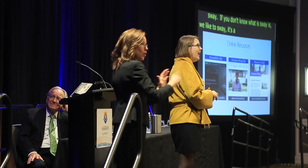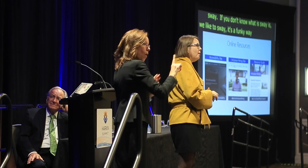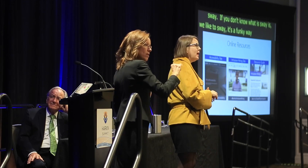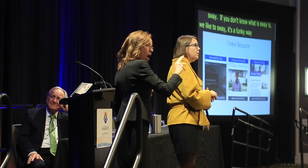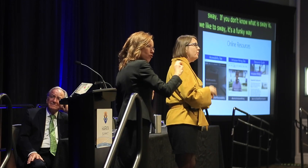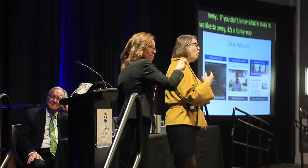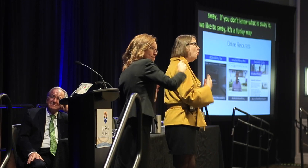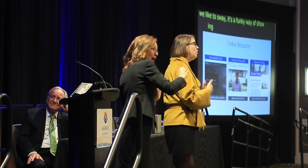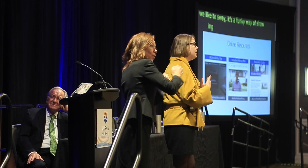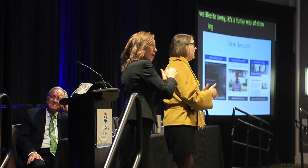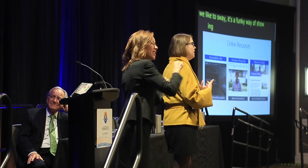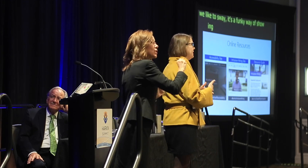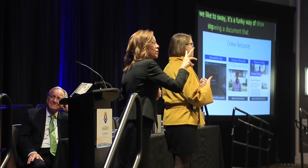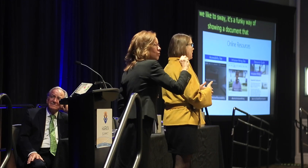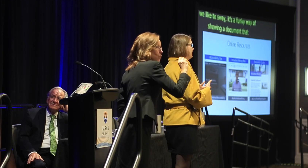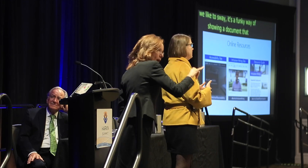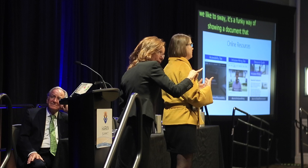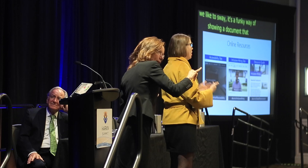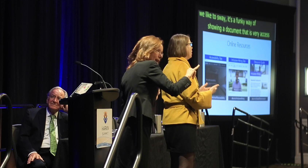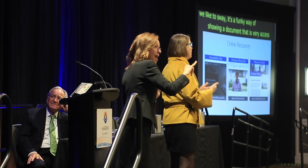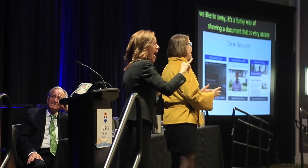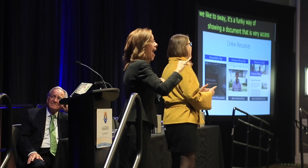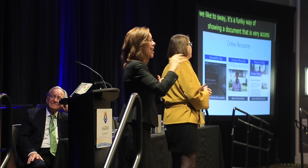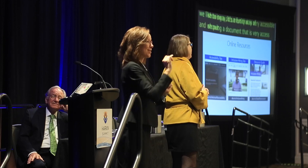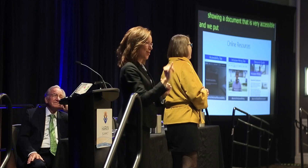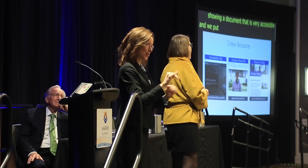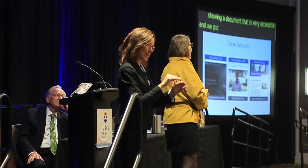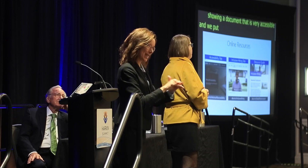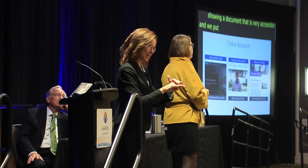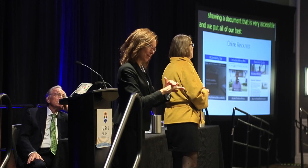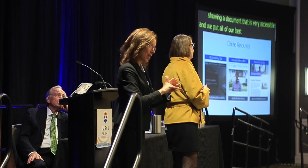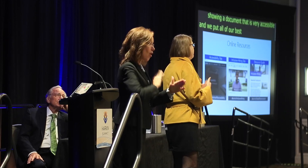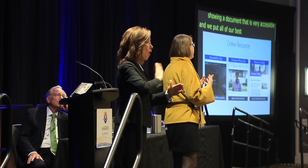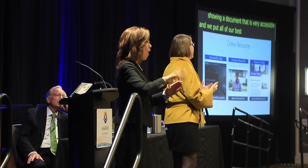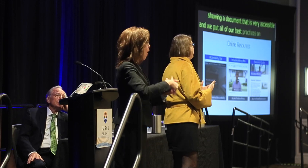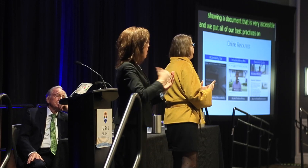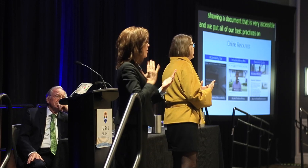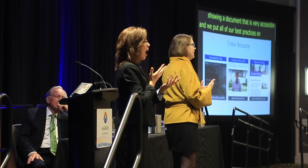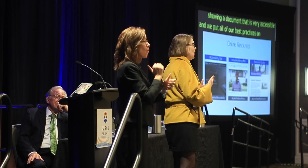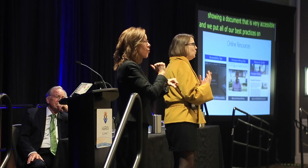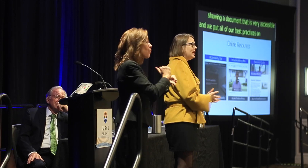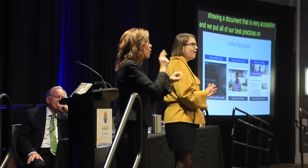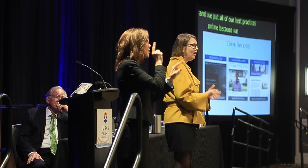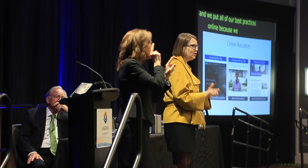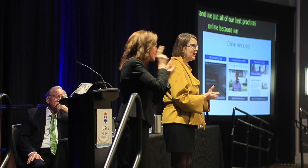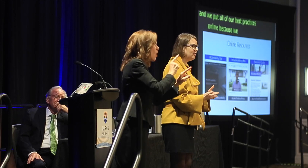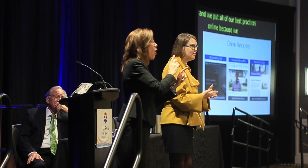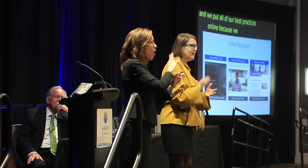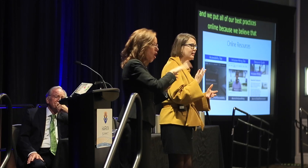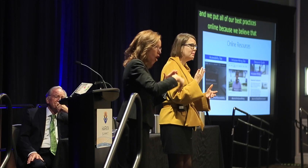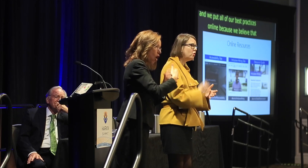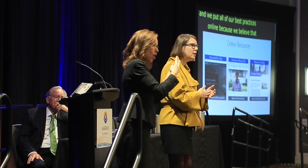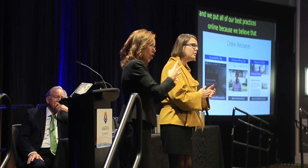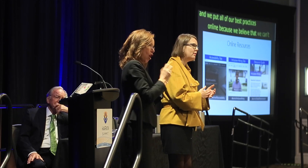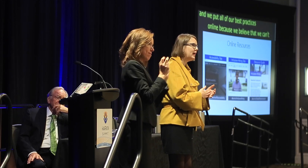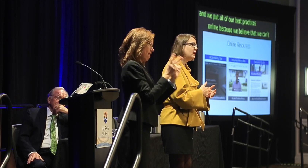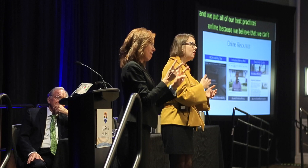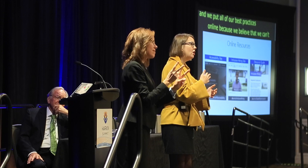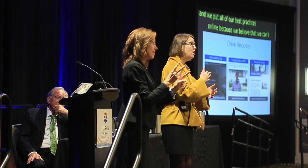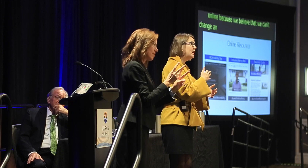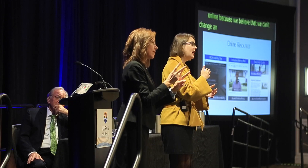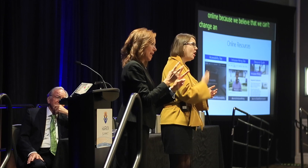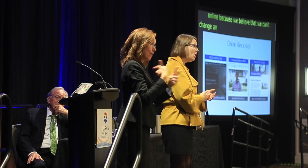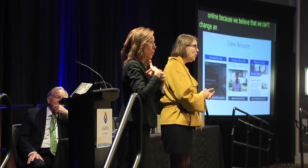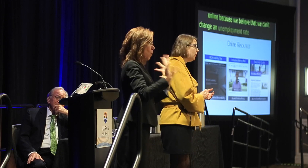accessible. And we put all of our best practices online. Because we believe that we can't change an unemployment